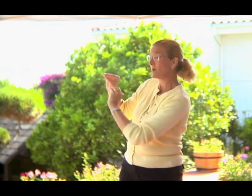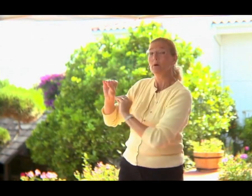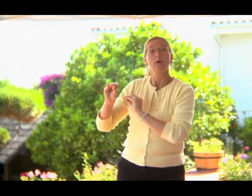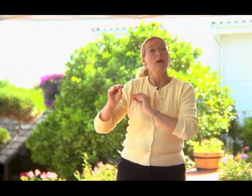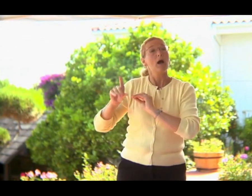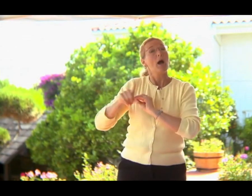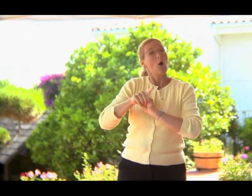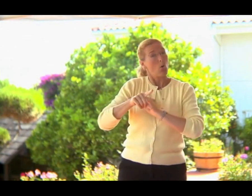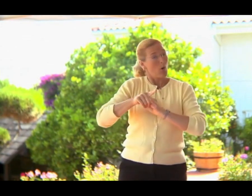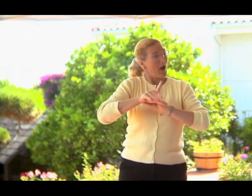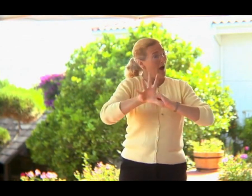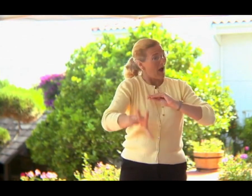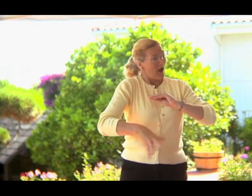mole.